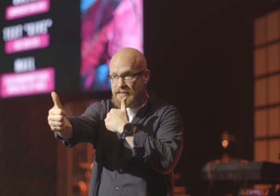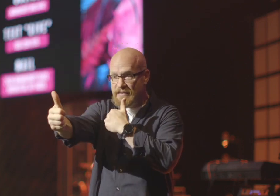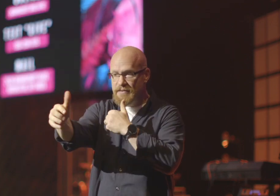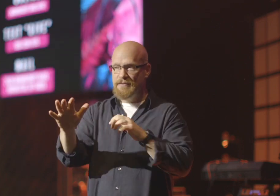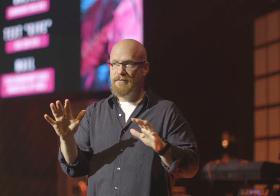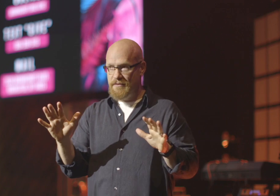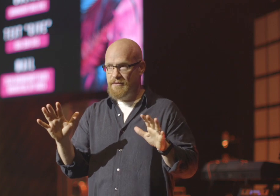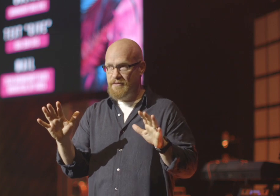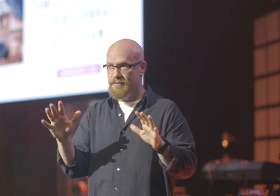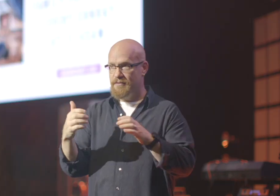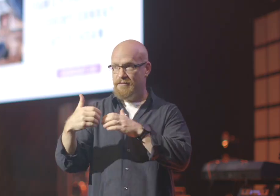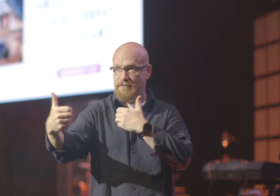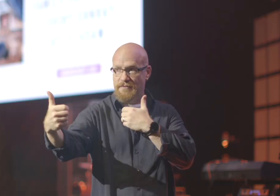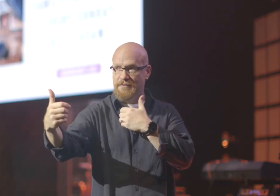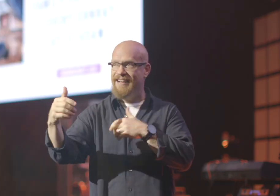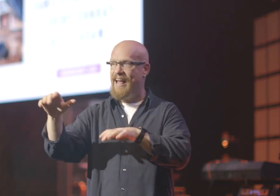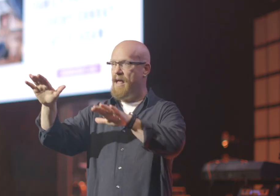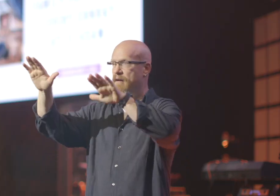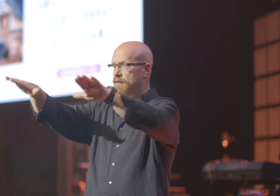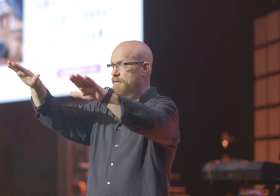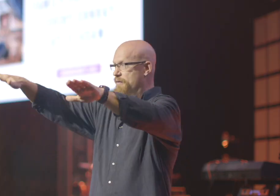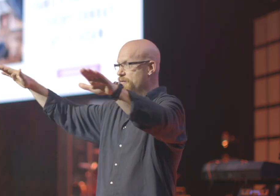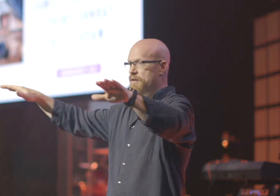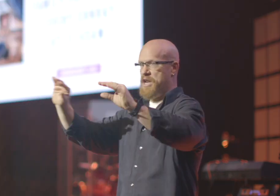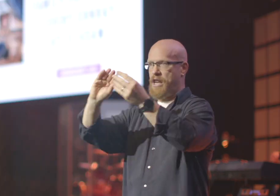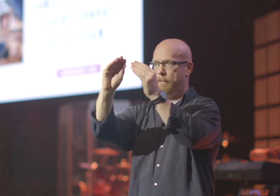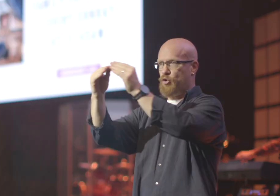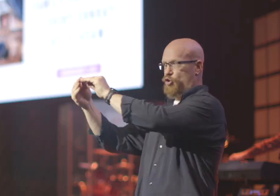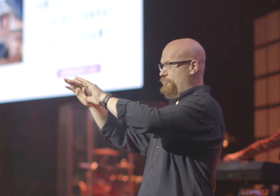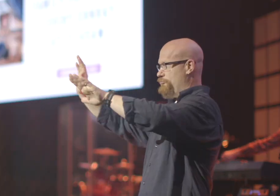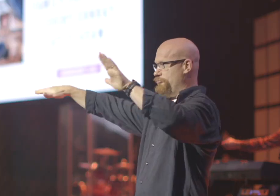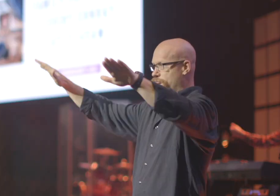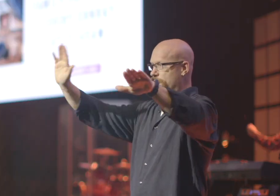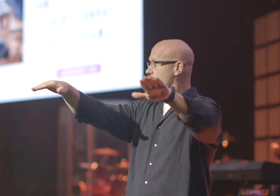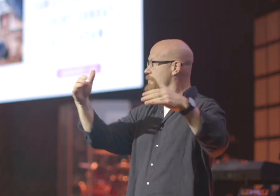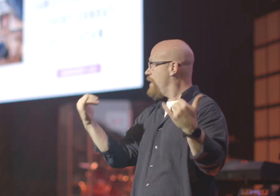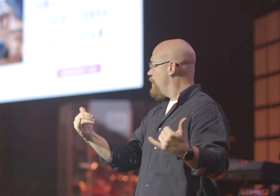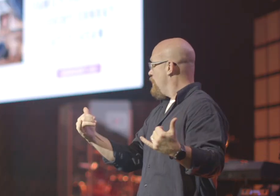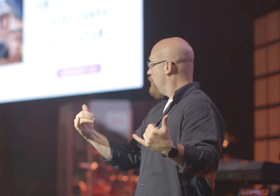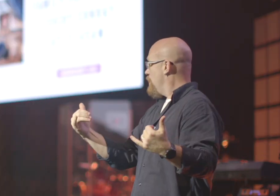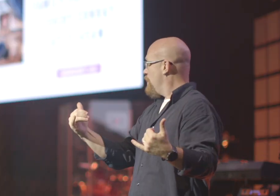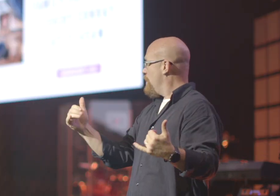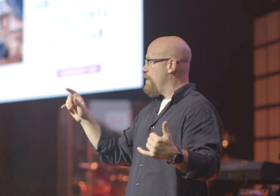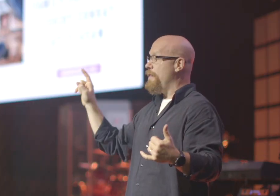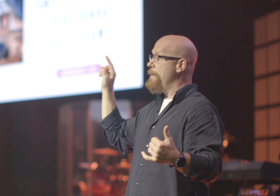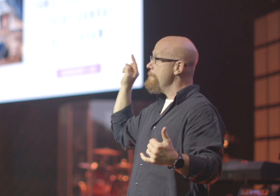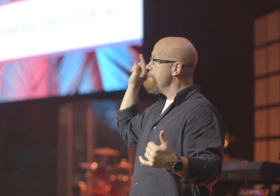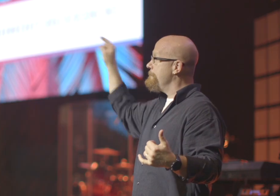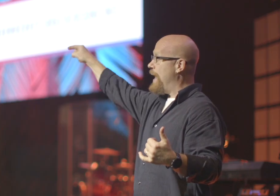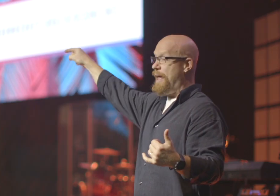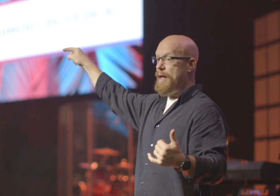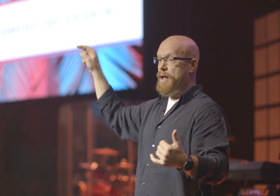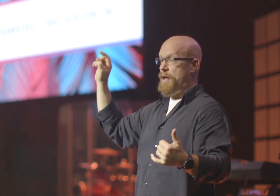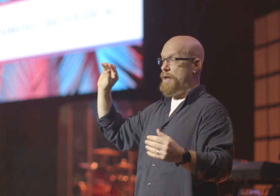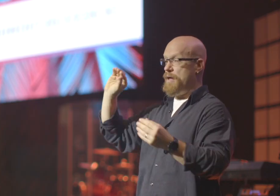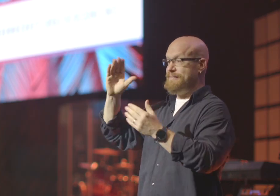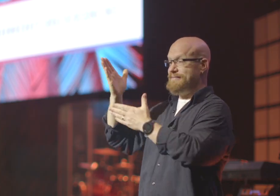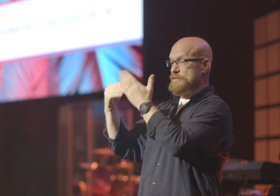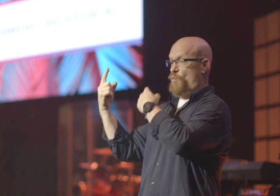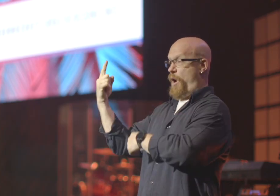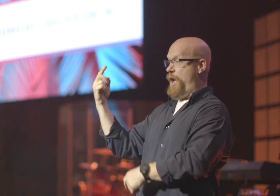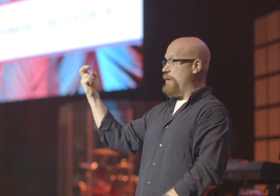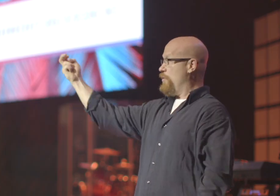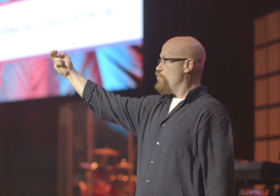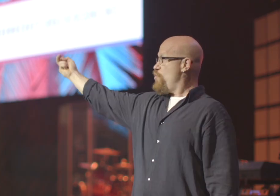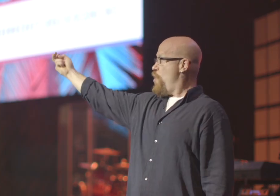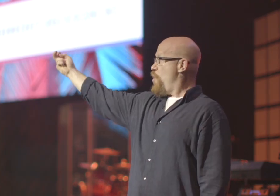you are also aware, we have seating sections now. So at this point, I'm going to ask the rear row of section